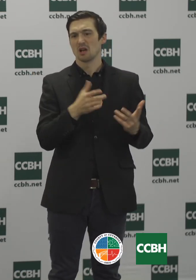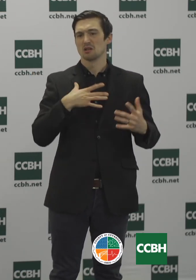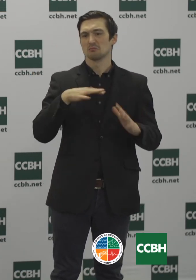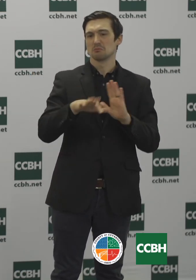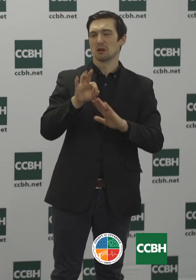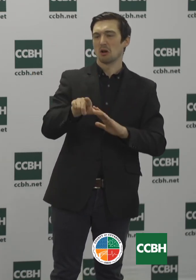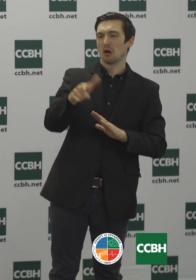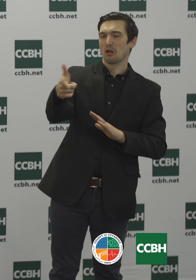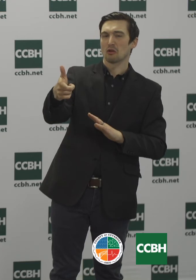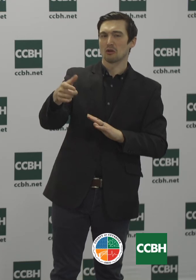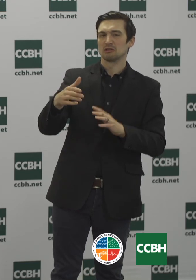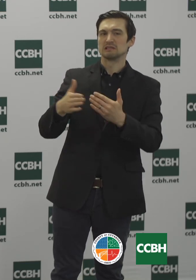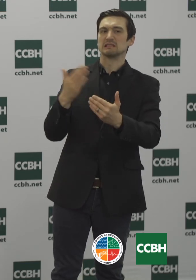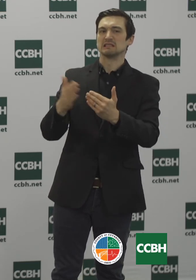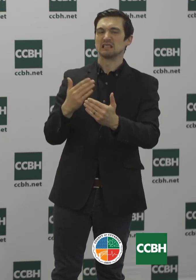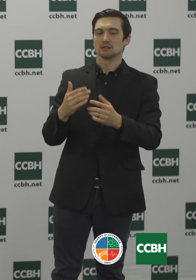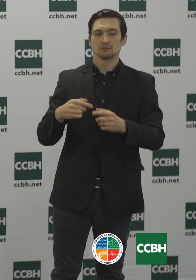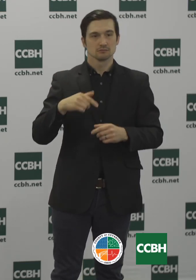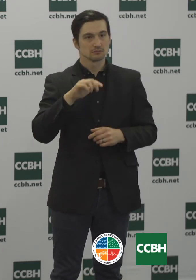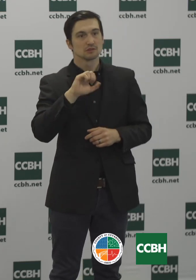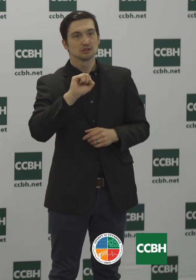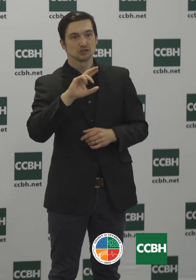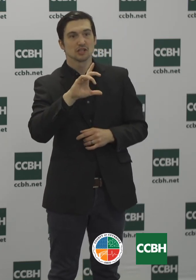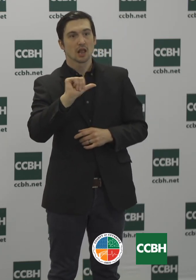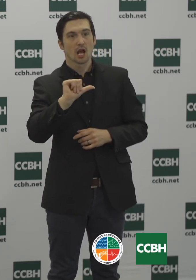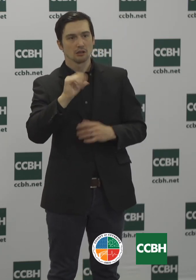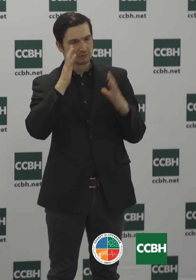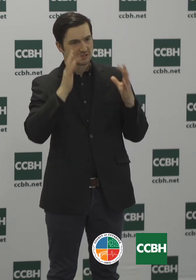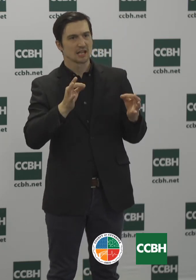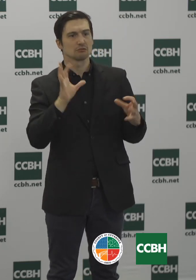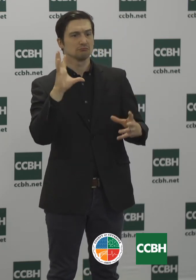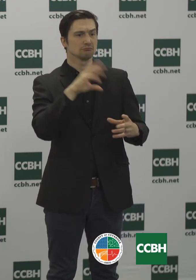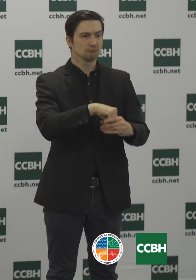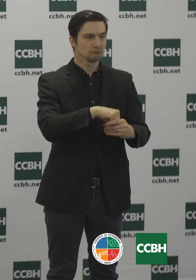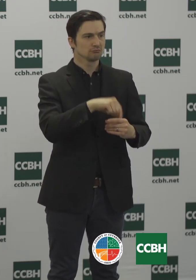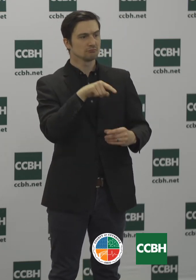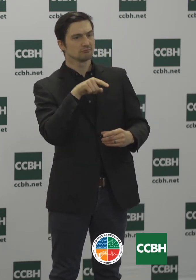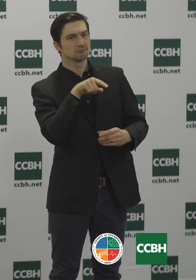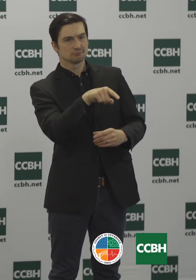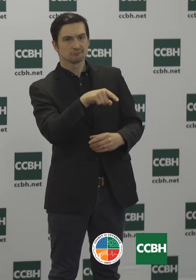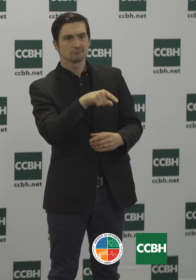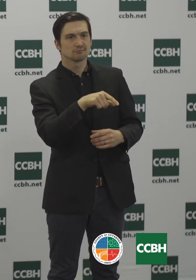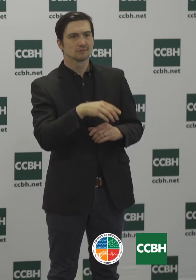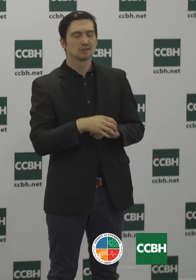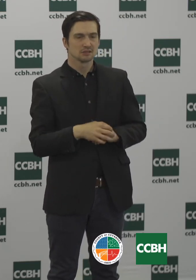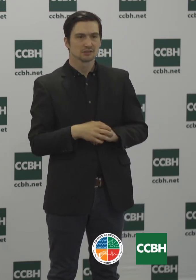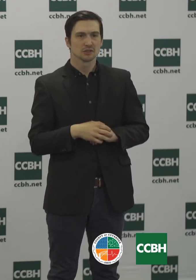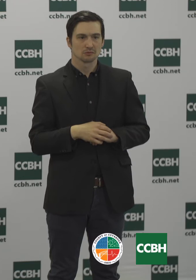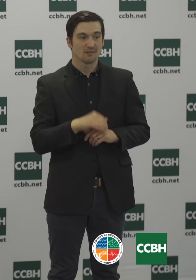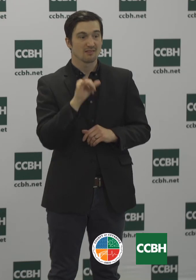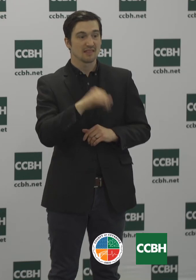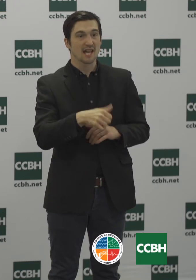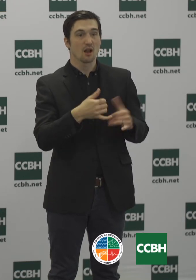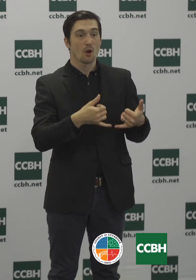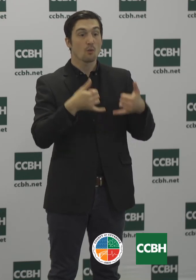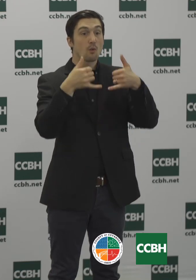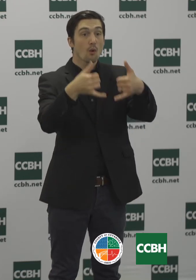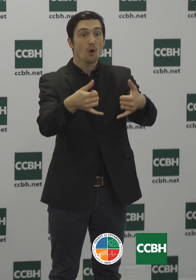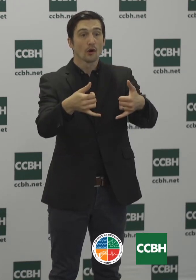a shining example of what public health is about. And I know Ramona knows that in her heart, and the award is meant to